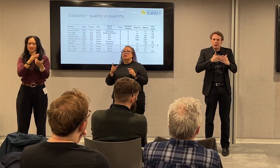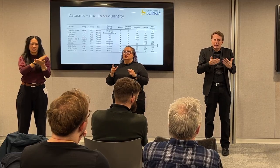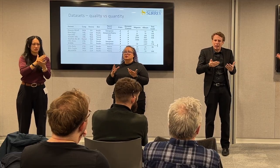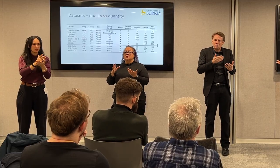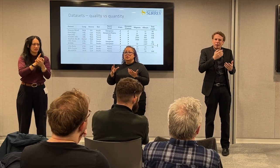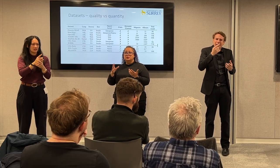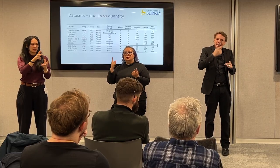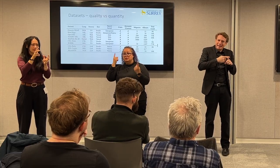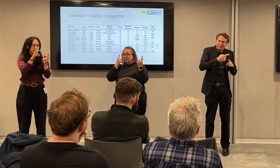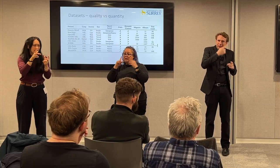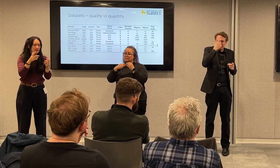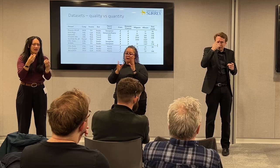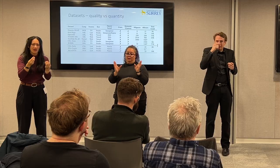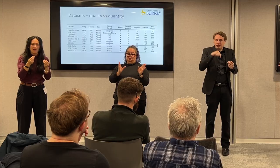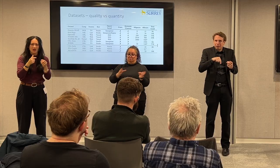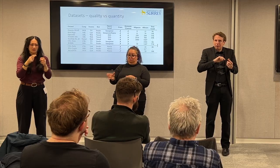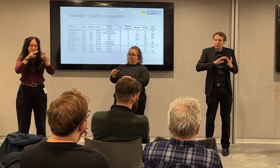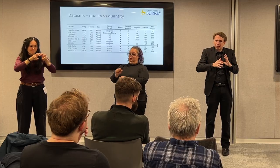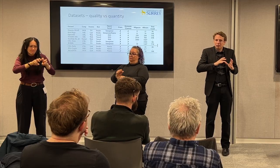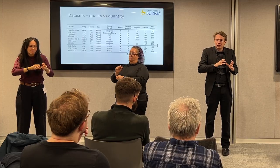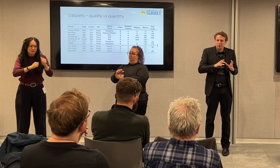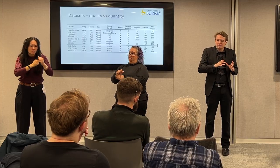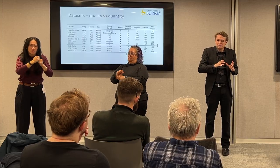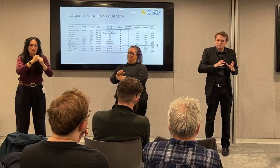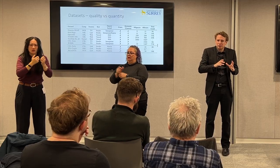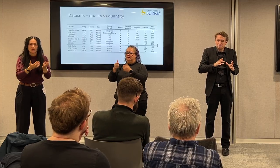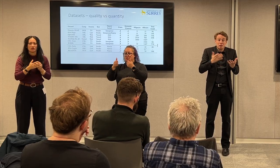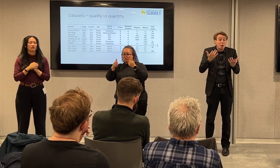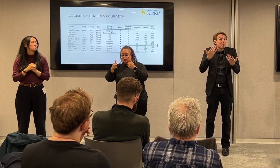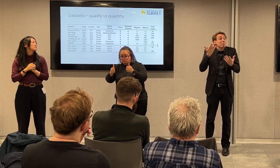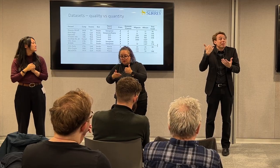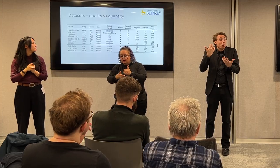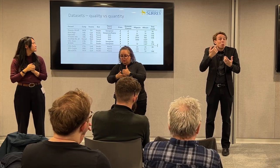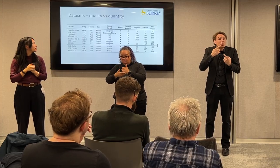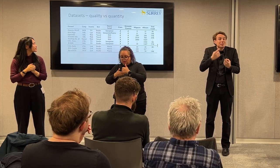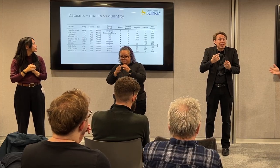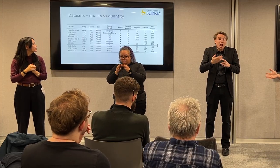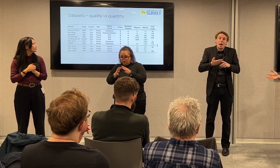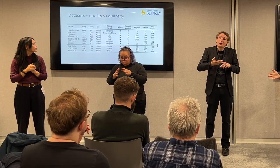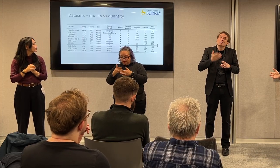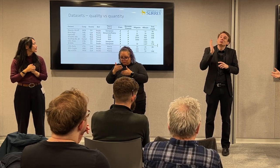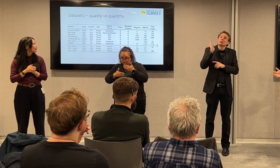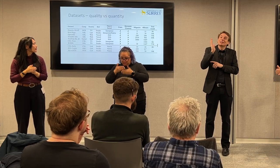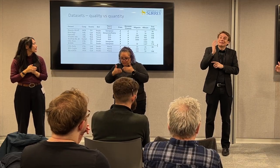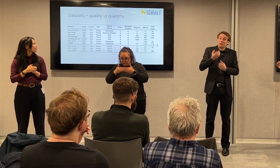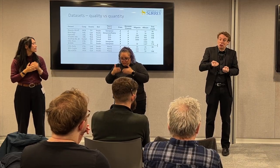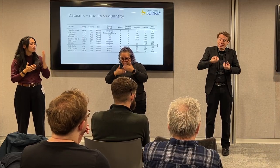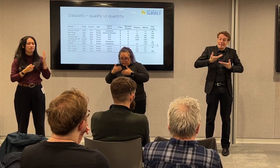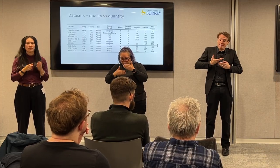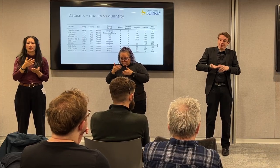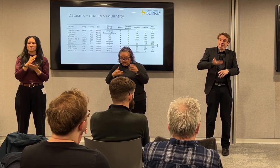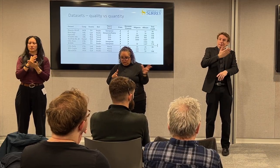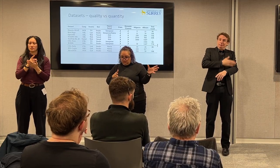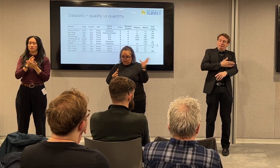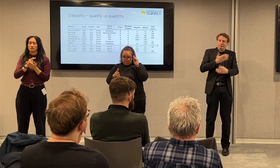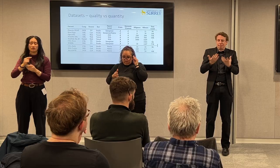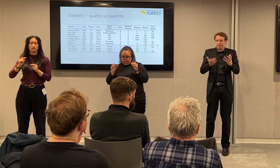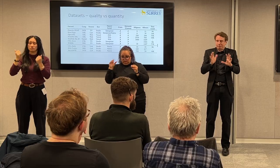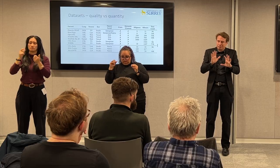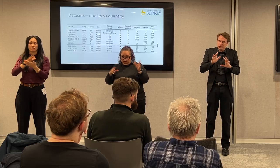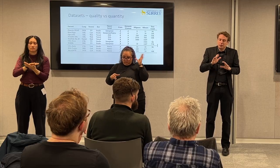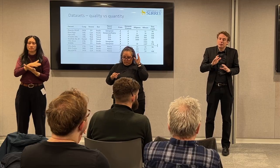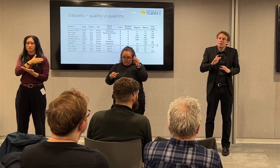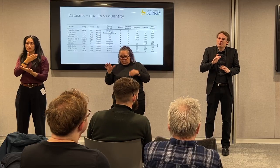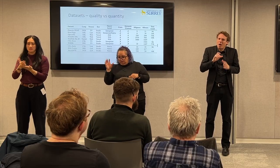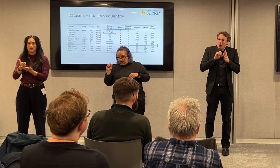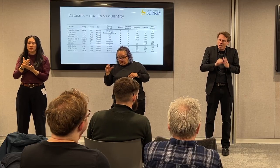work is trying to help the interpreters do this incredibly difficult task, which is doing it on the fly. But there's huge amounts of difference between